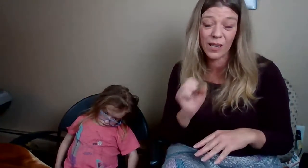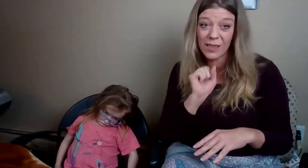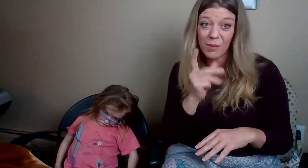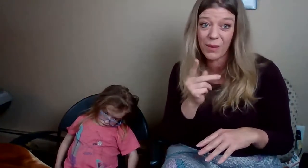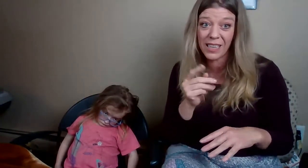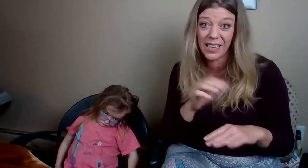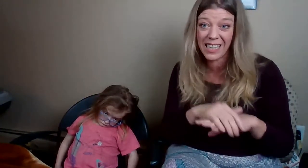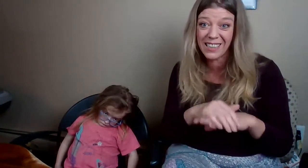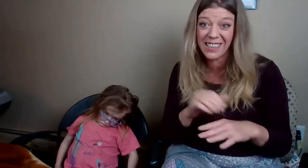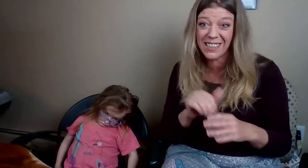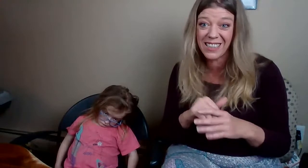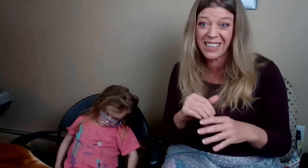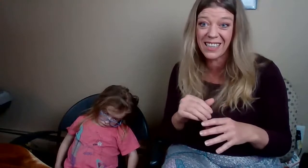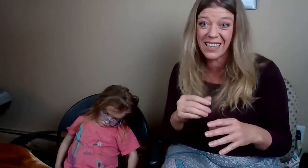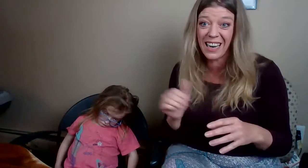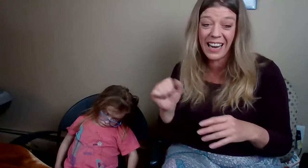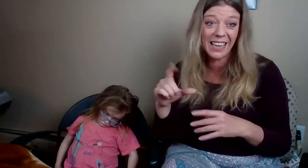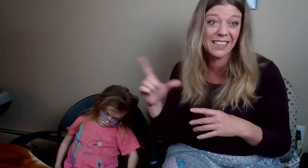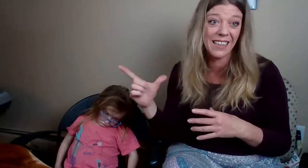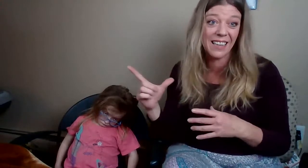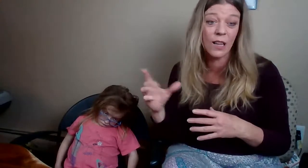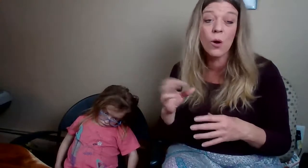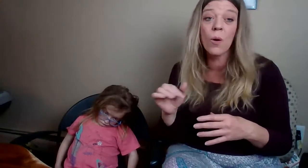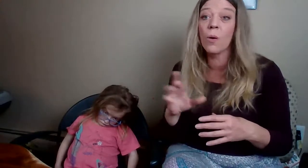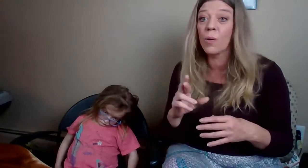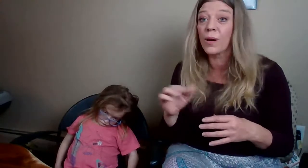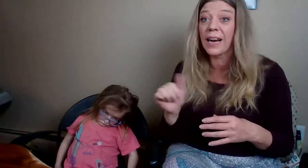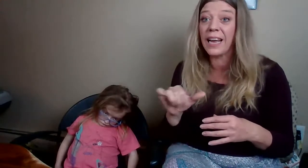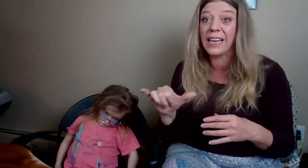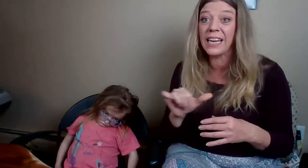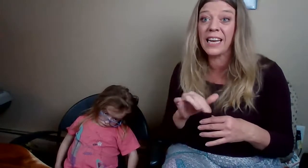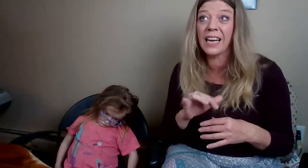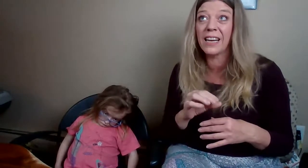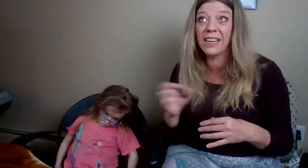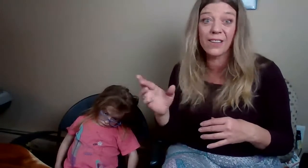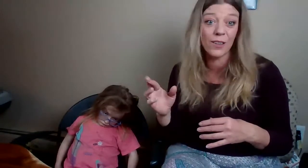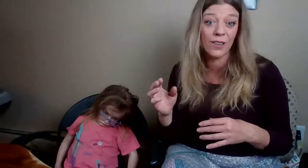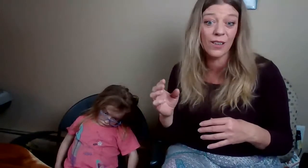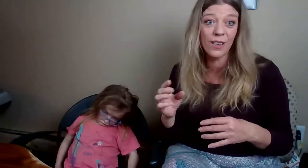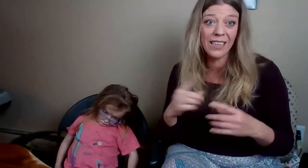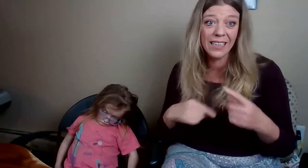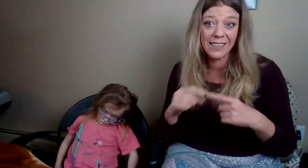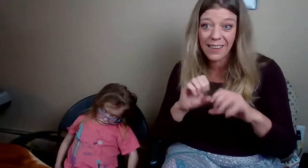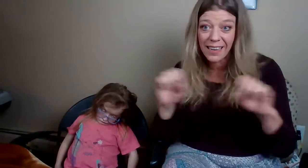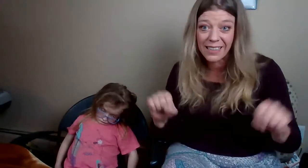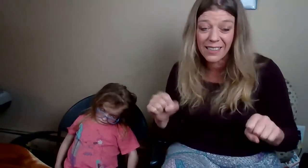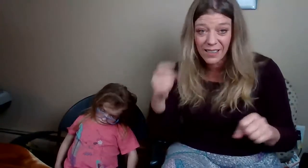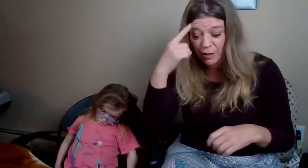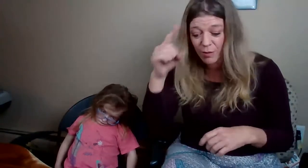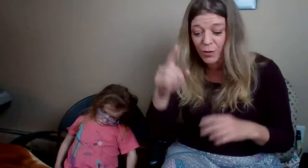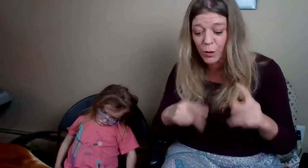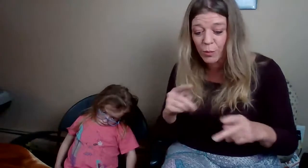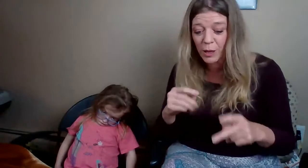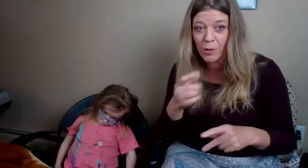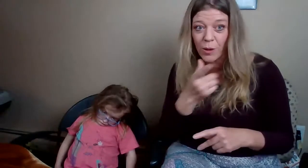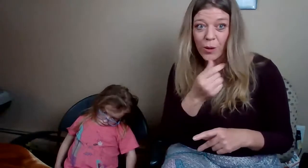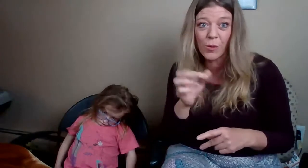and speak English in ASL or any other sign system for people who